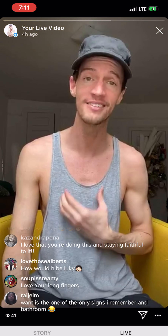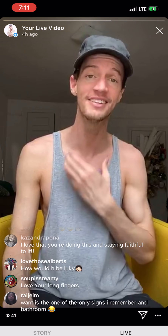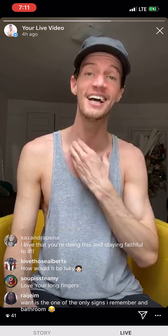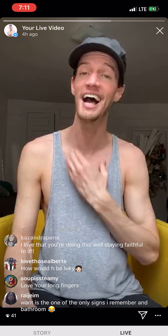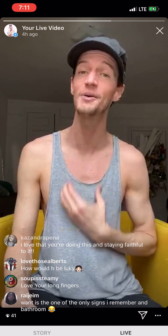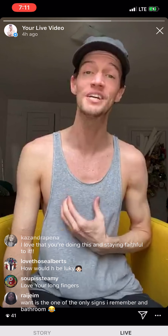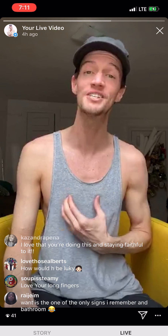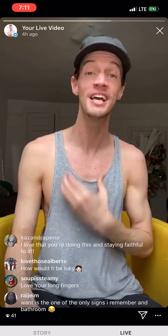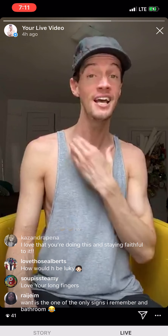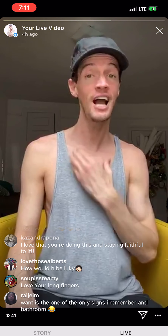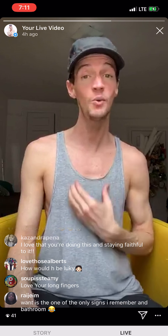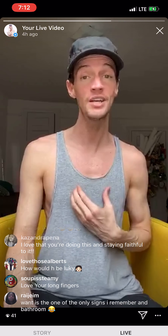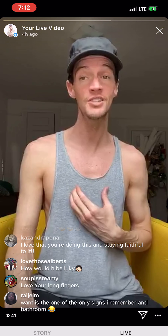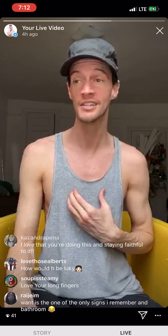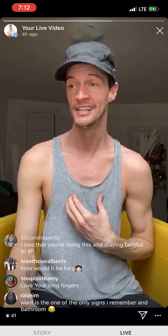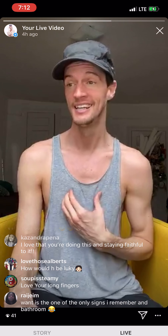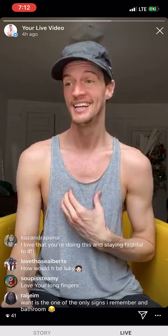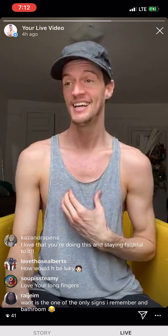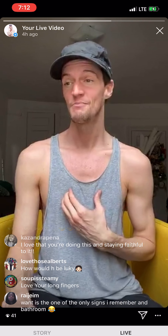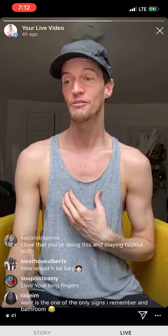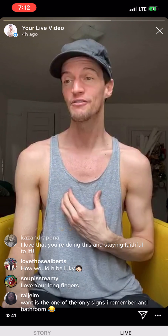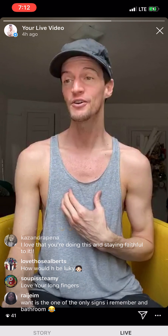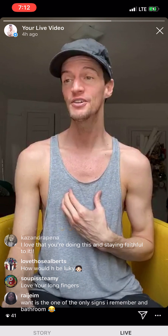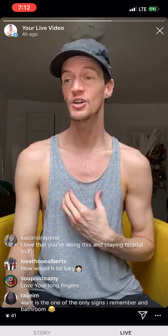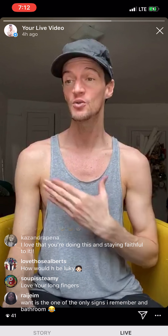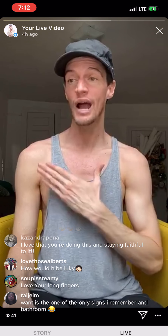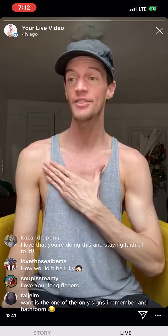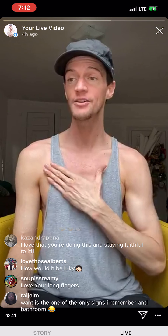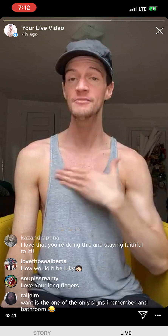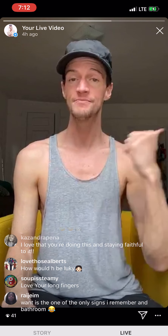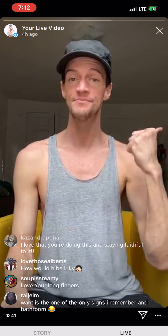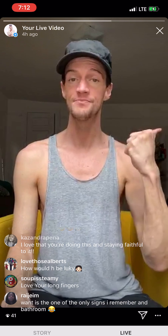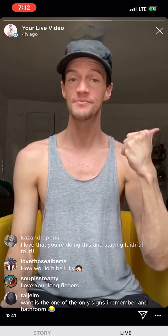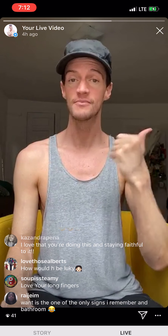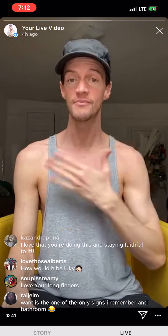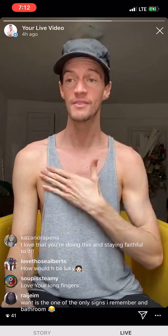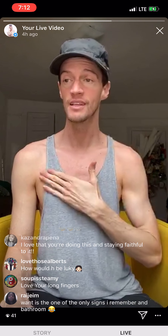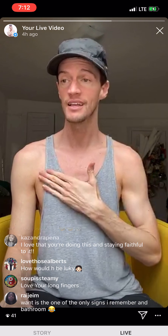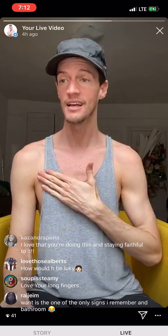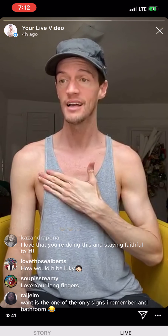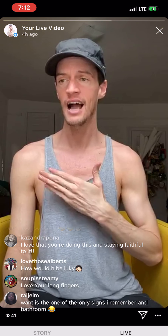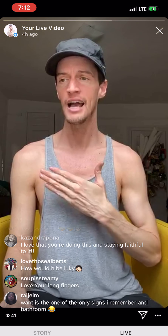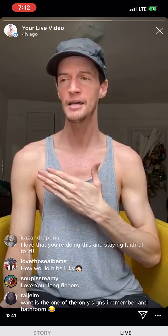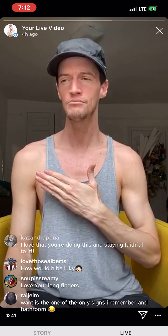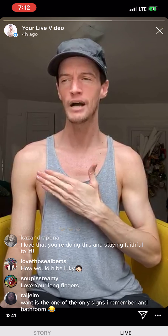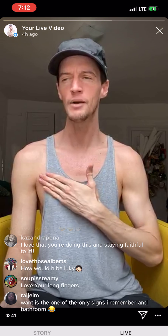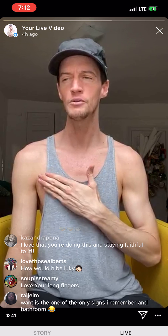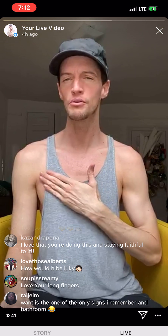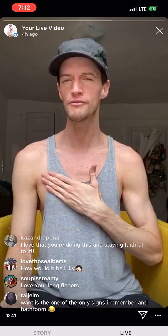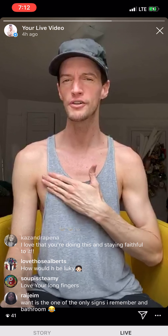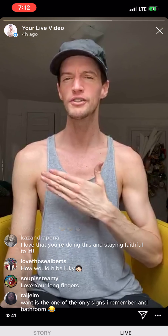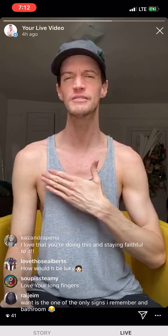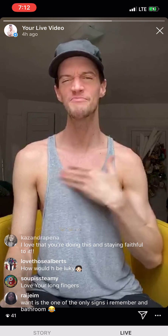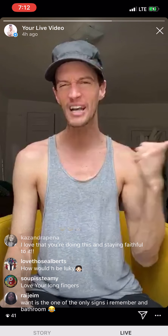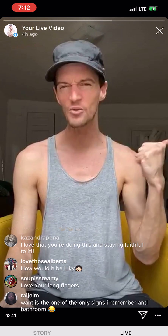I wish. I wish. Prefer or rather. I, I would prefer. I'd rather